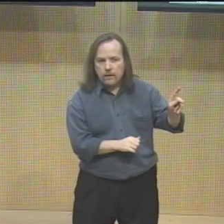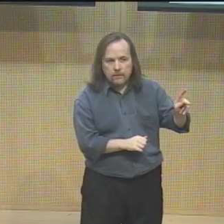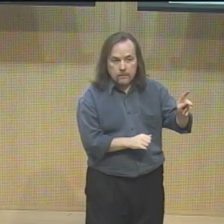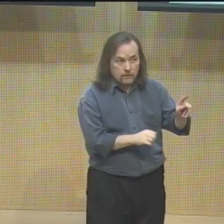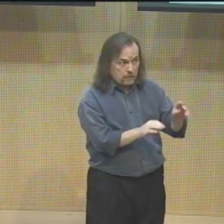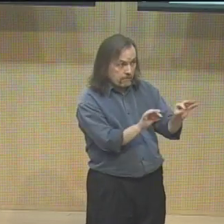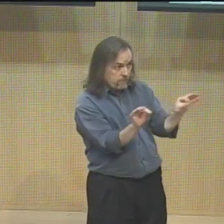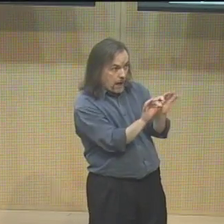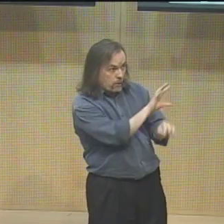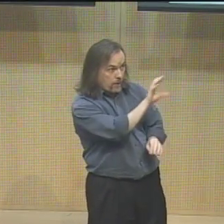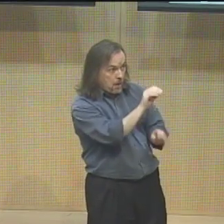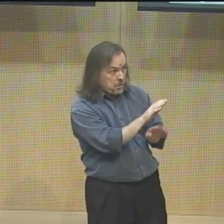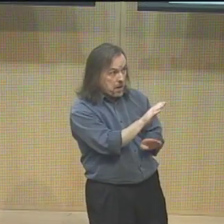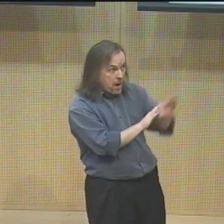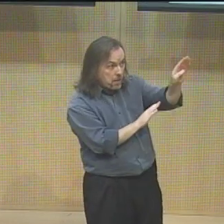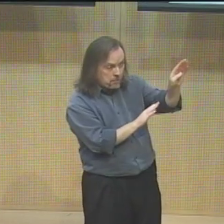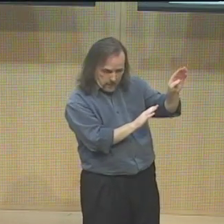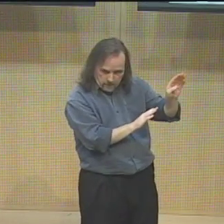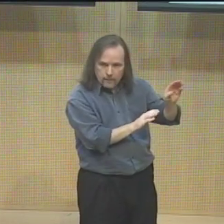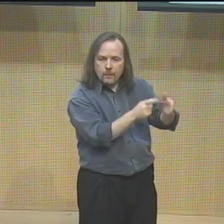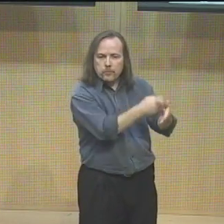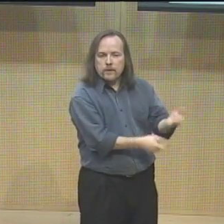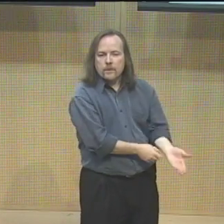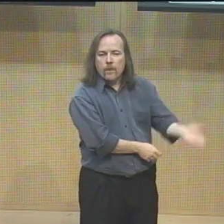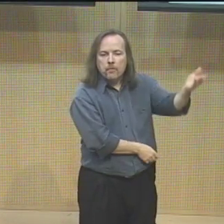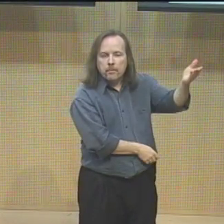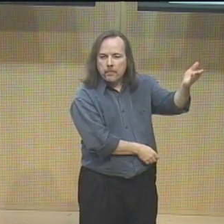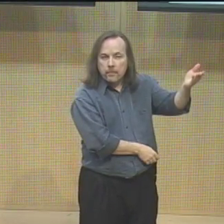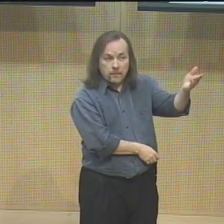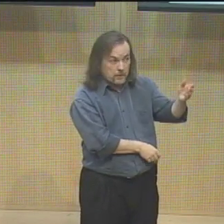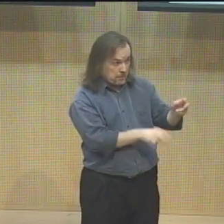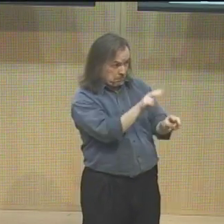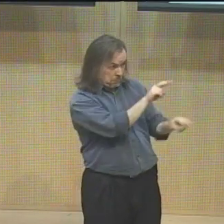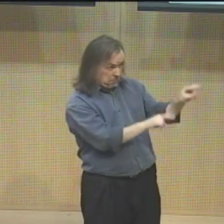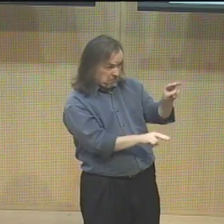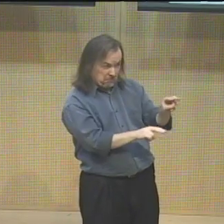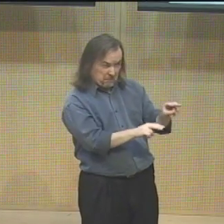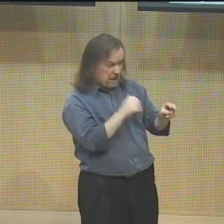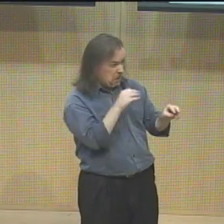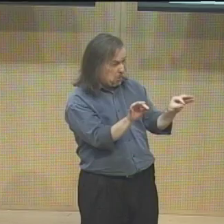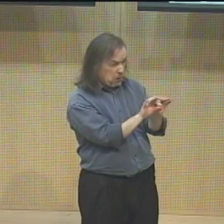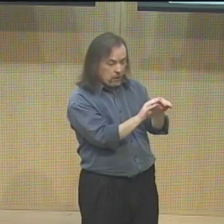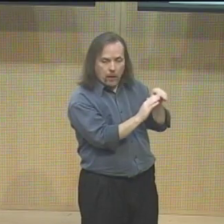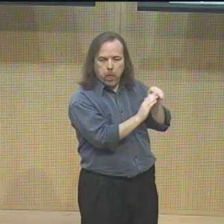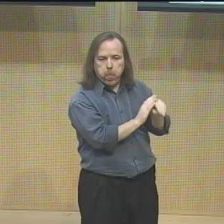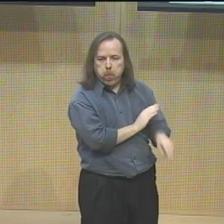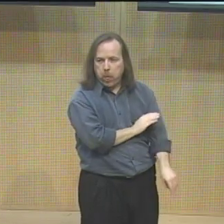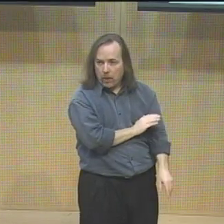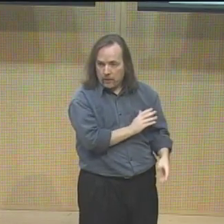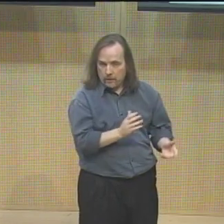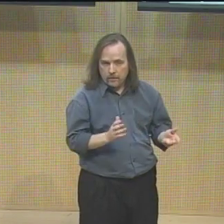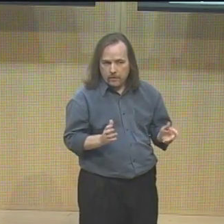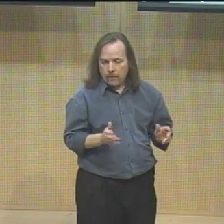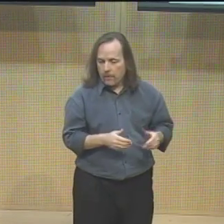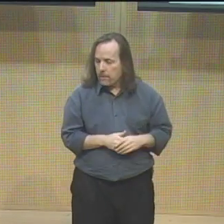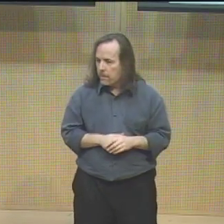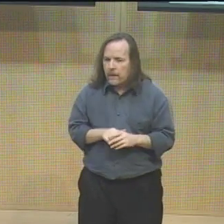the prices will go down. If you think about that with stocks, if companies don't seem to be worth a lot,